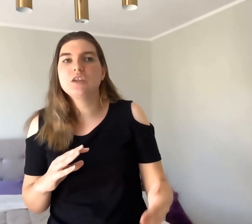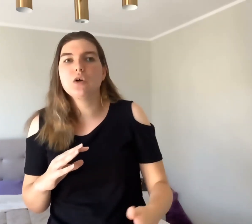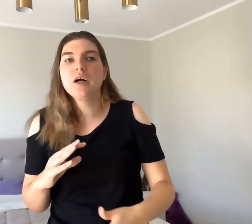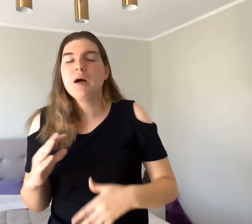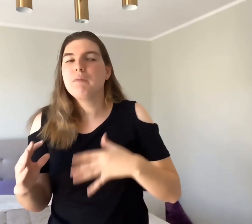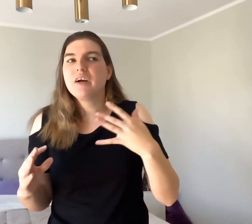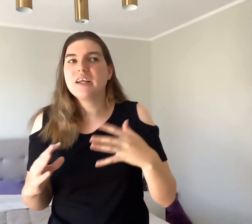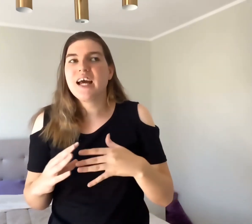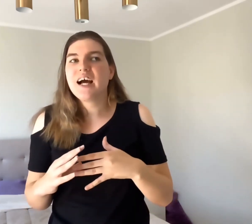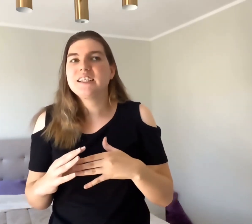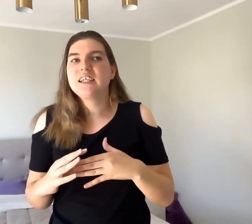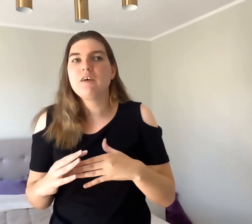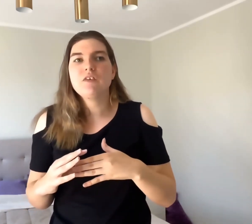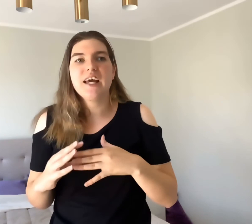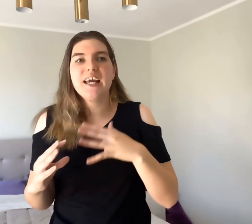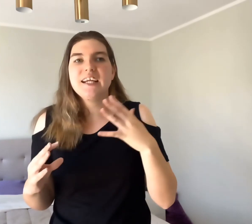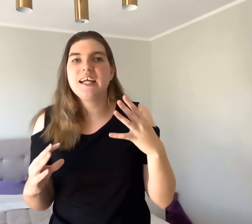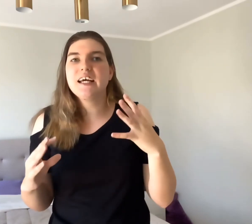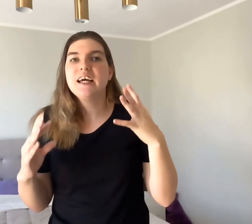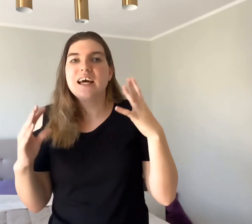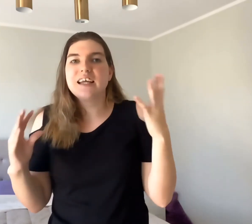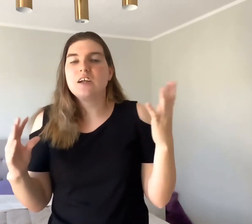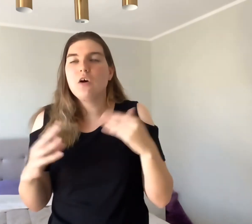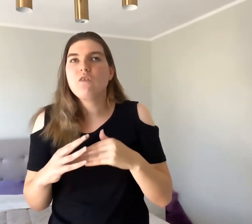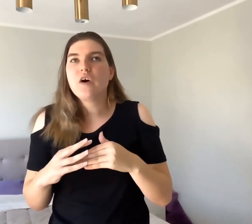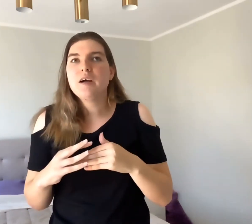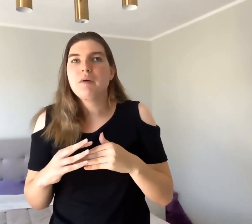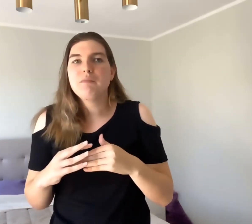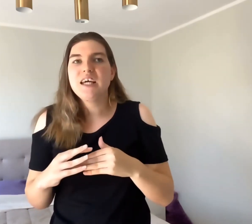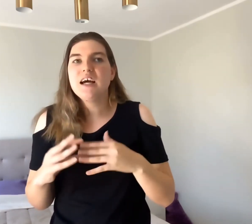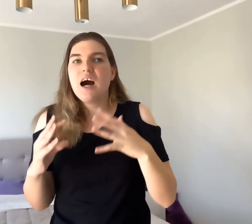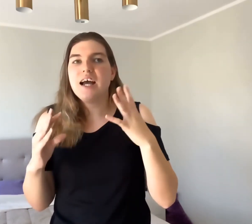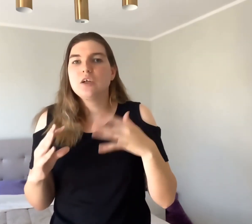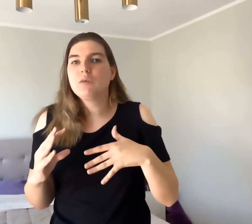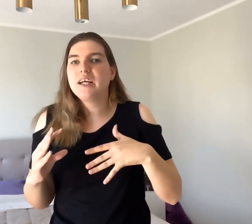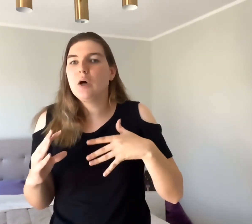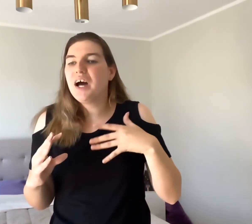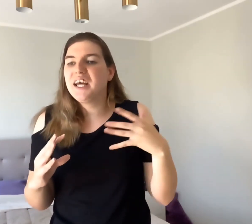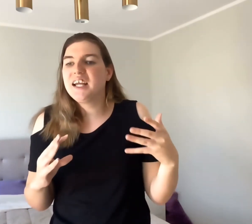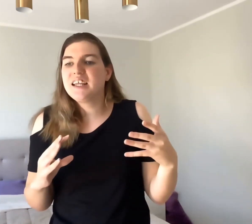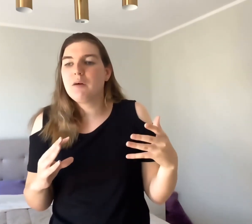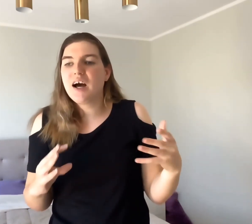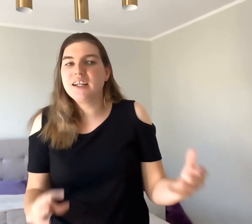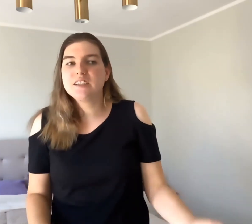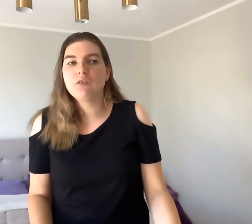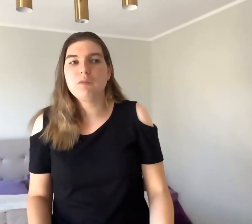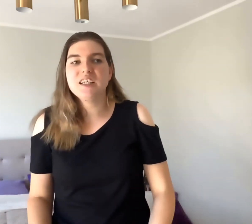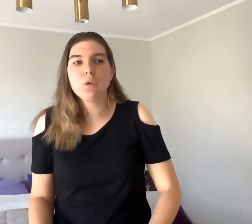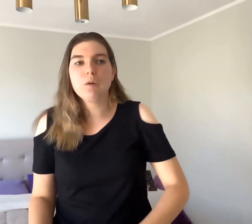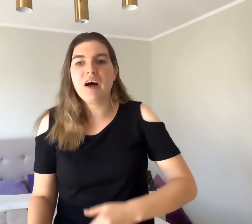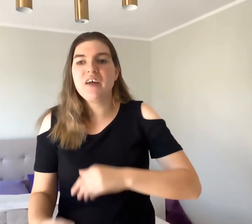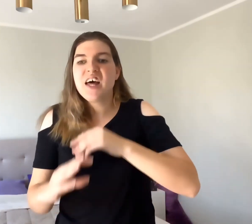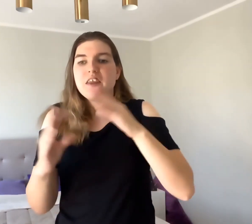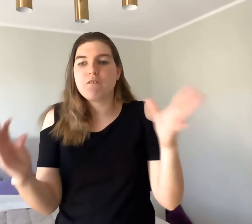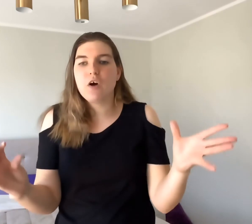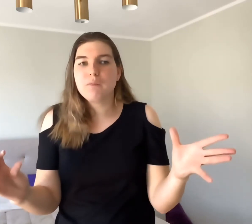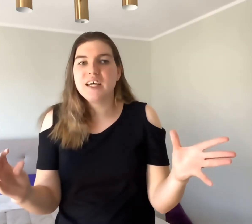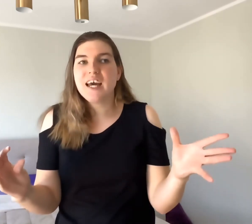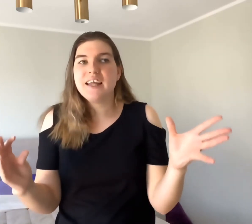you're better at that kind of stuff, like editing, then go for it. But me, I don't really know how to edit that well. So for me, it's all about the filming and then